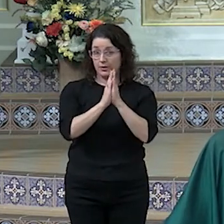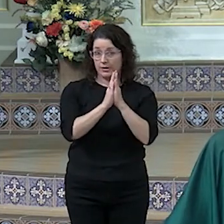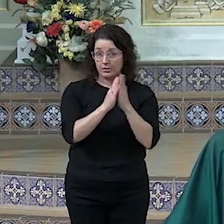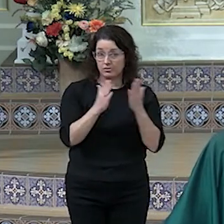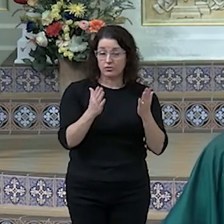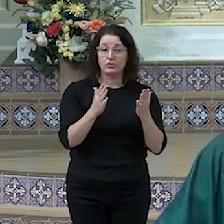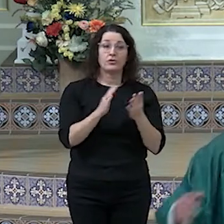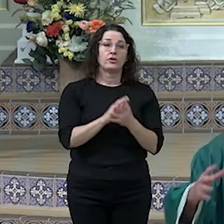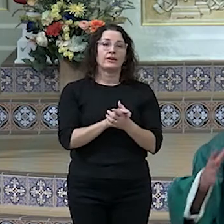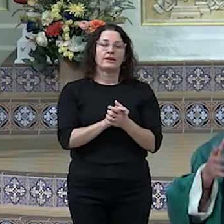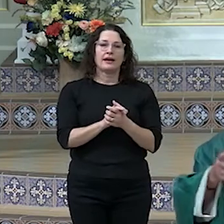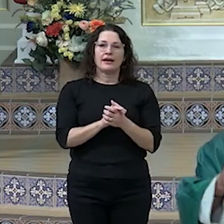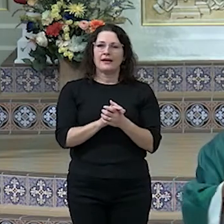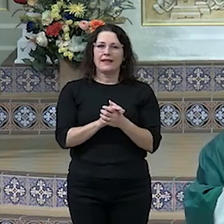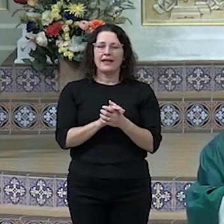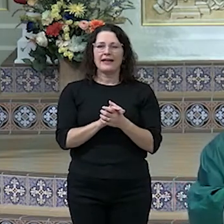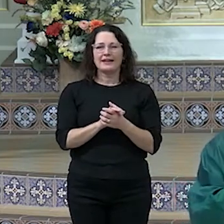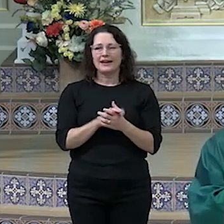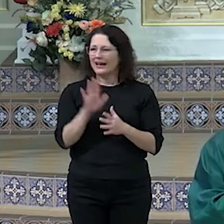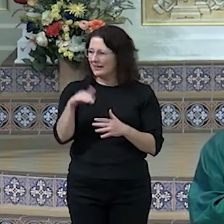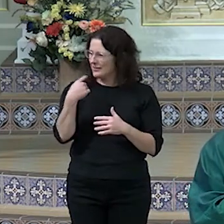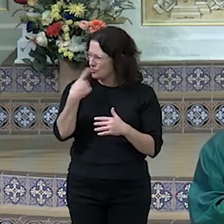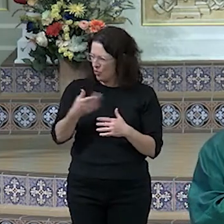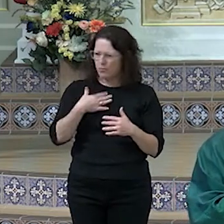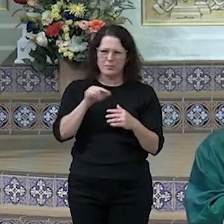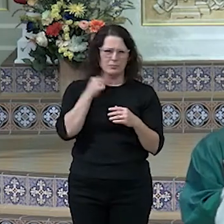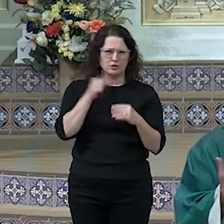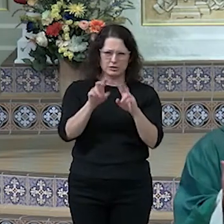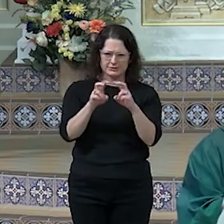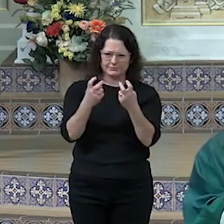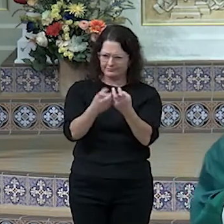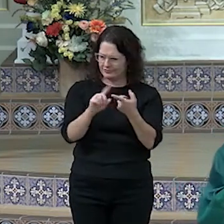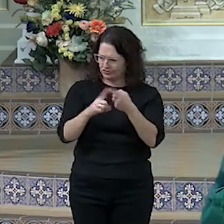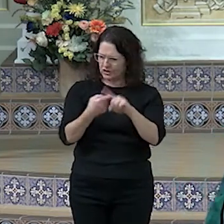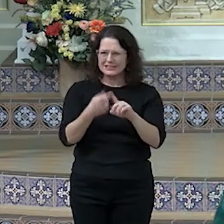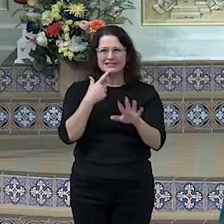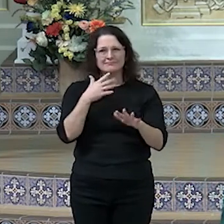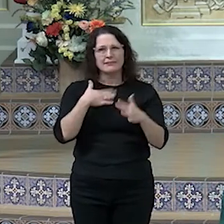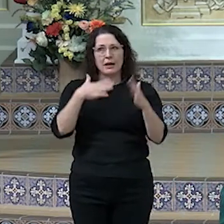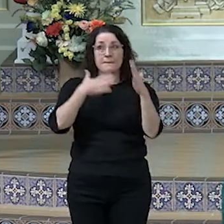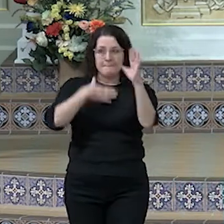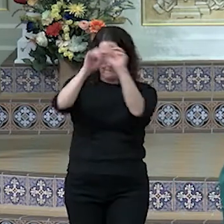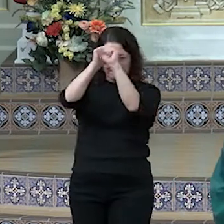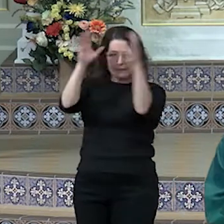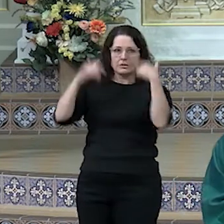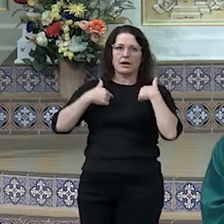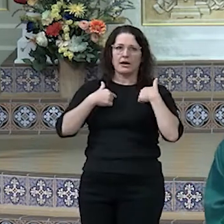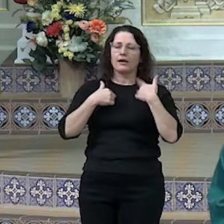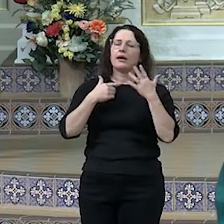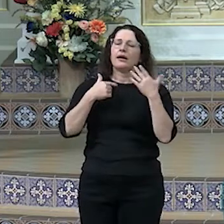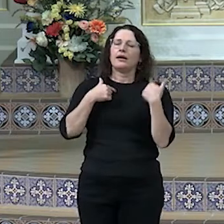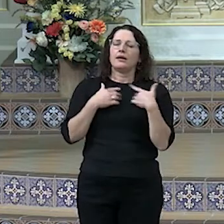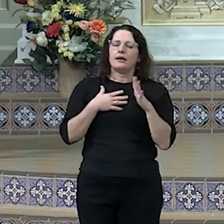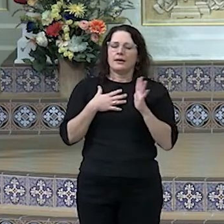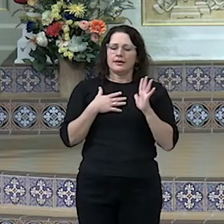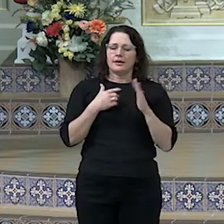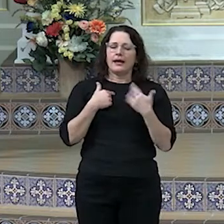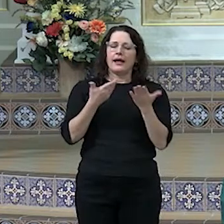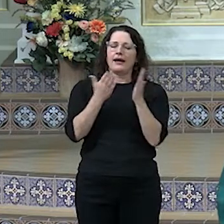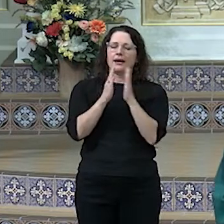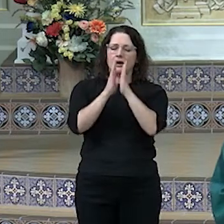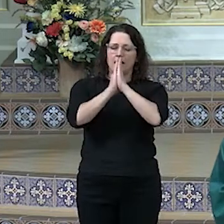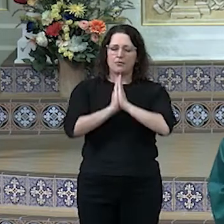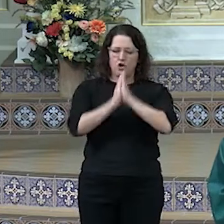prayer, I shared with them that I had this image. I once again, as I've been doing all along, I invited Jesus